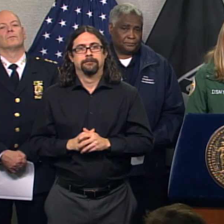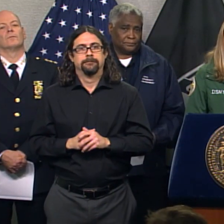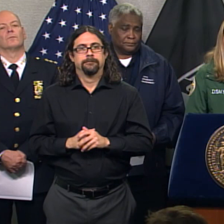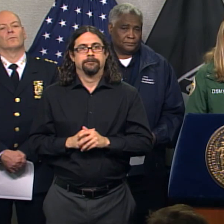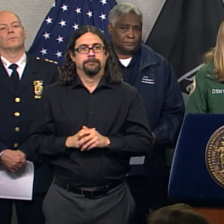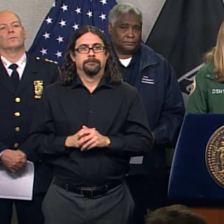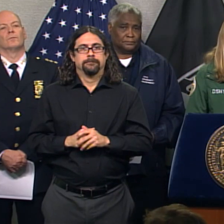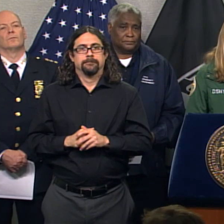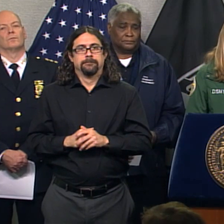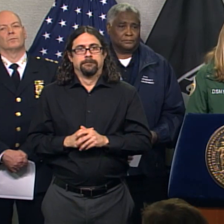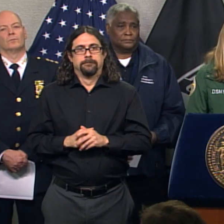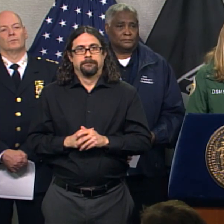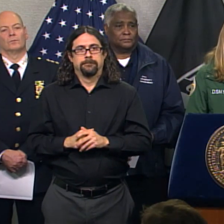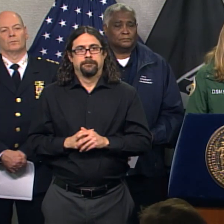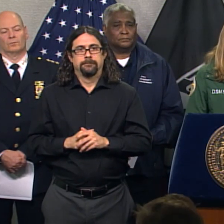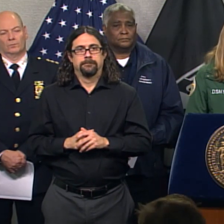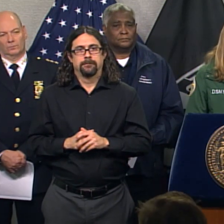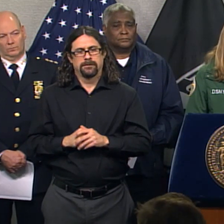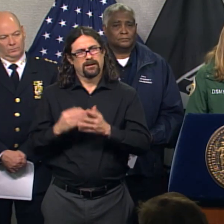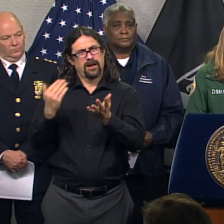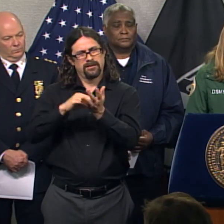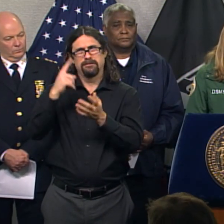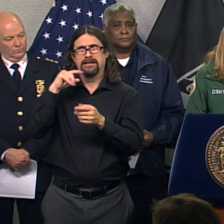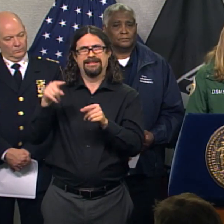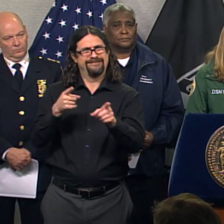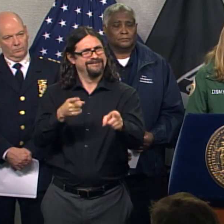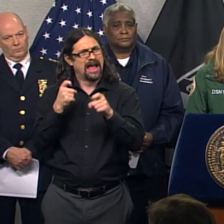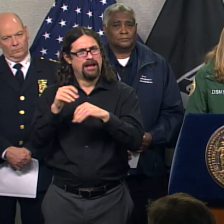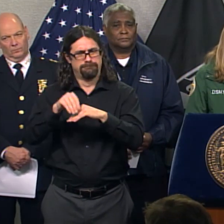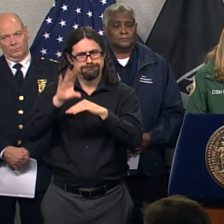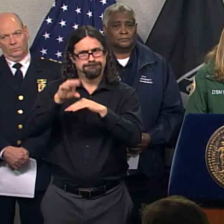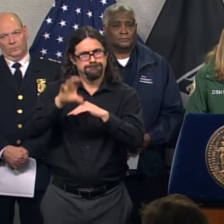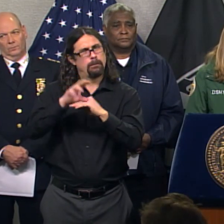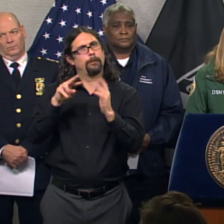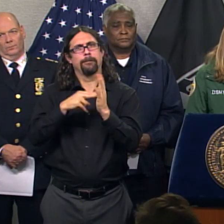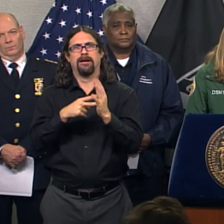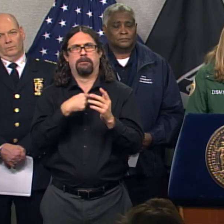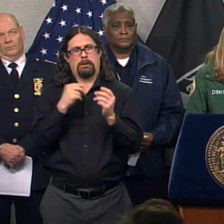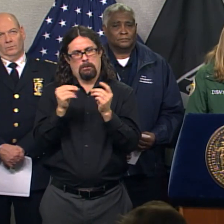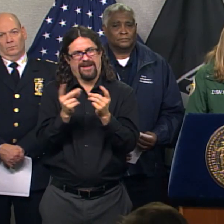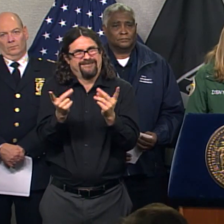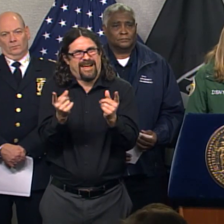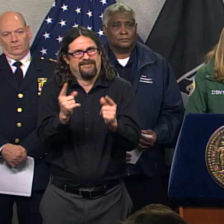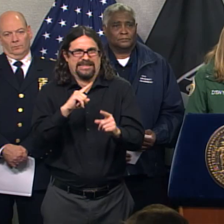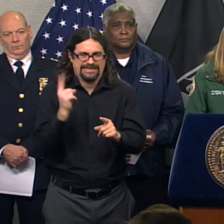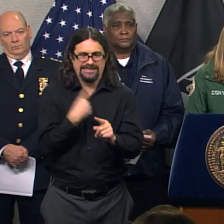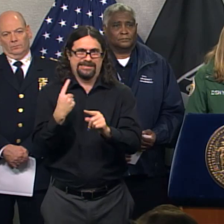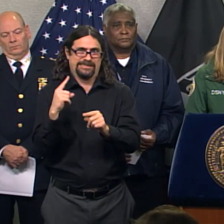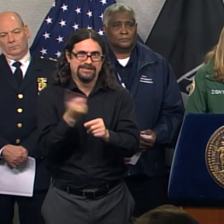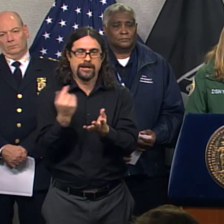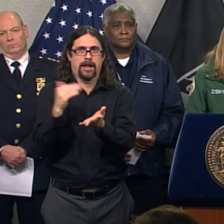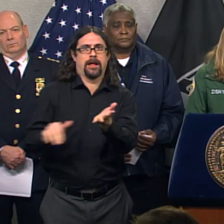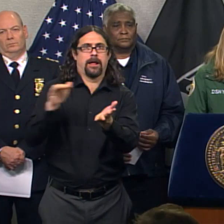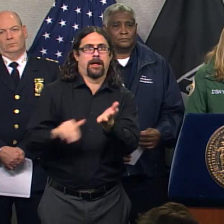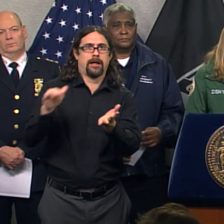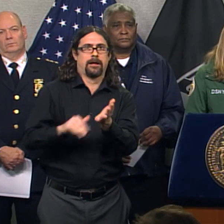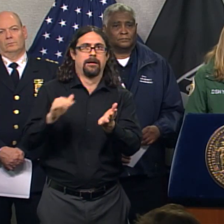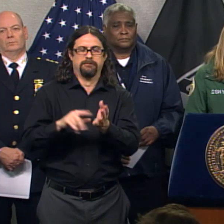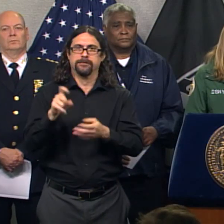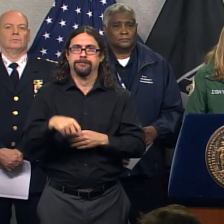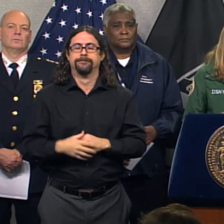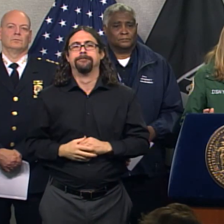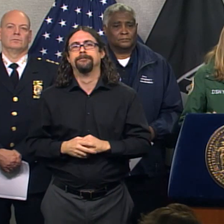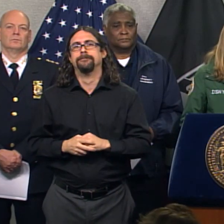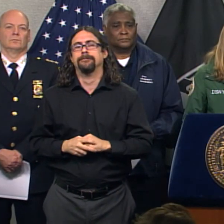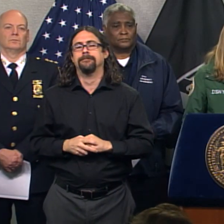Yes. Because of the intensity? The intensity of the storm is meaning that we are having to try and move through all of those routes over and over again.